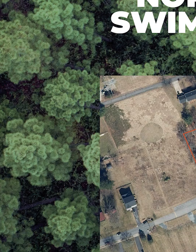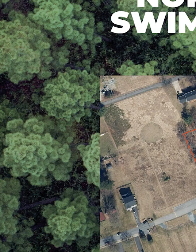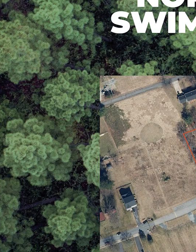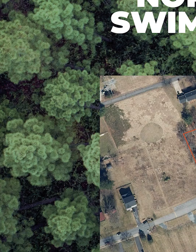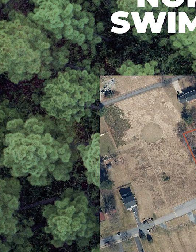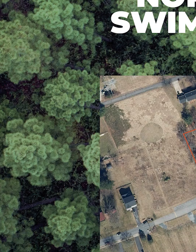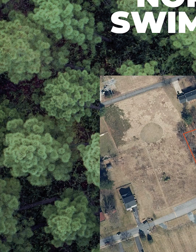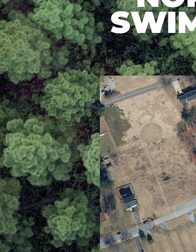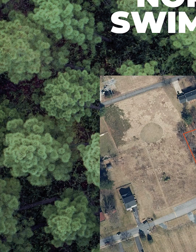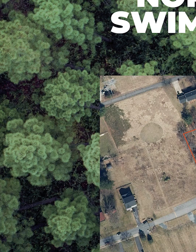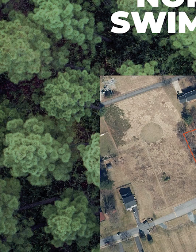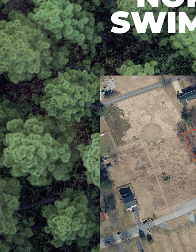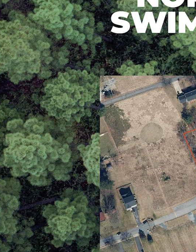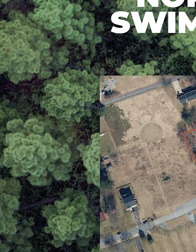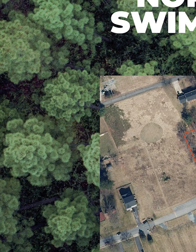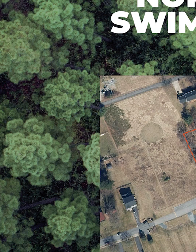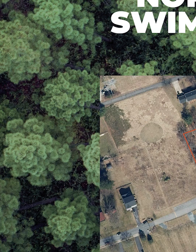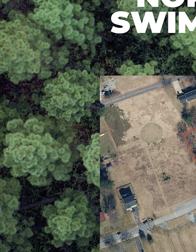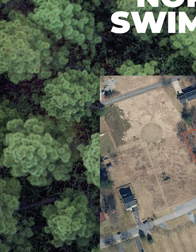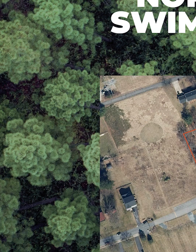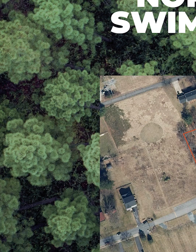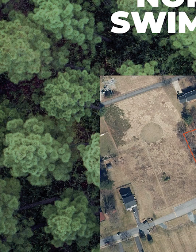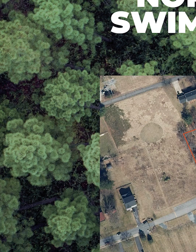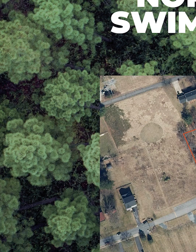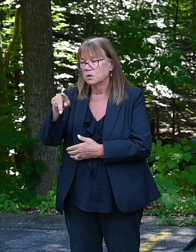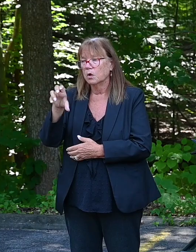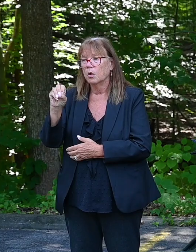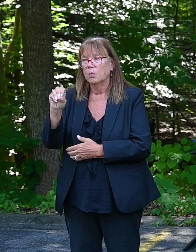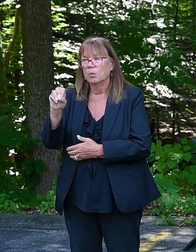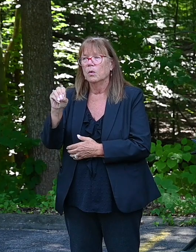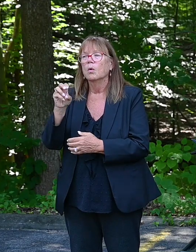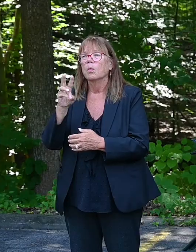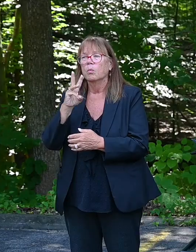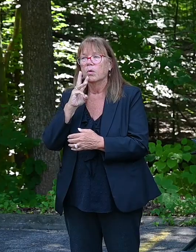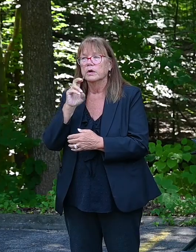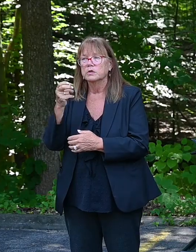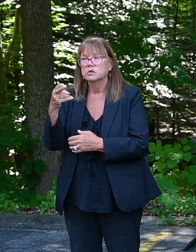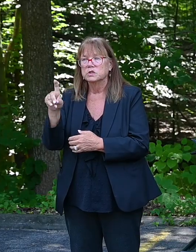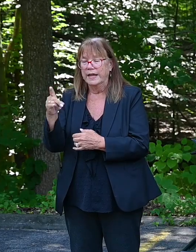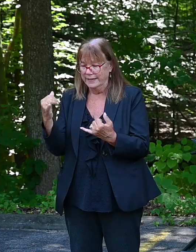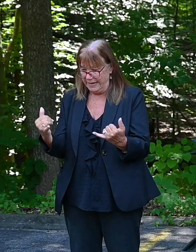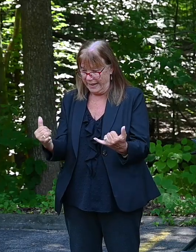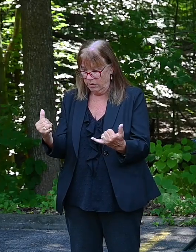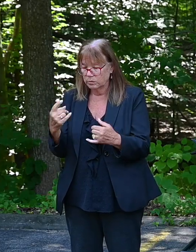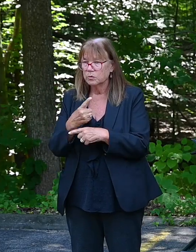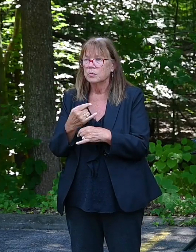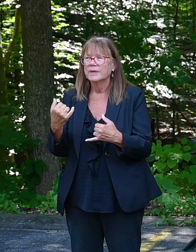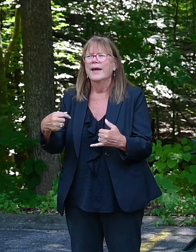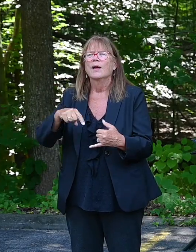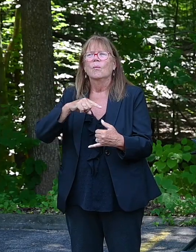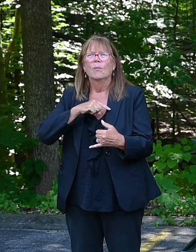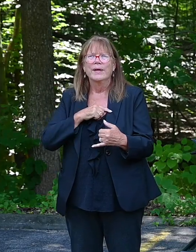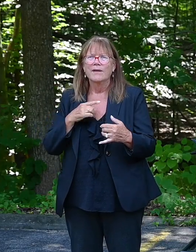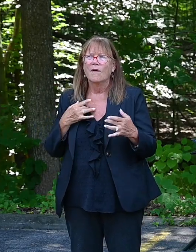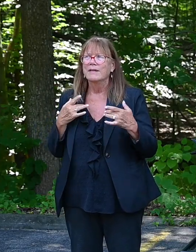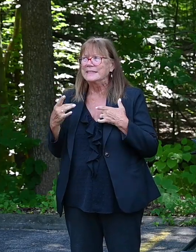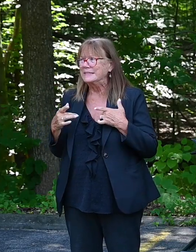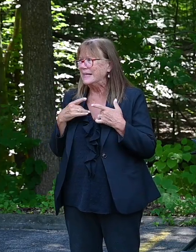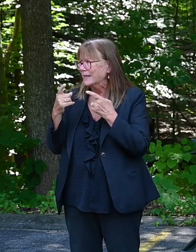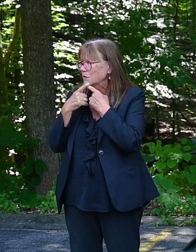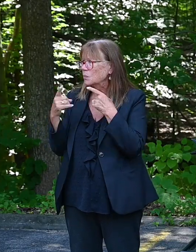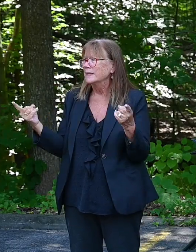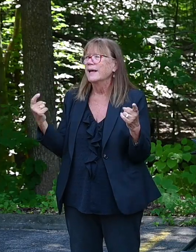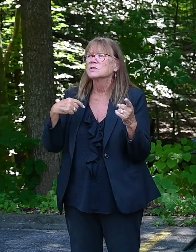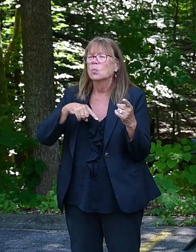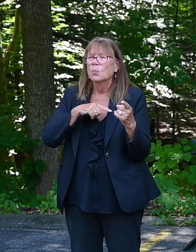the Patapsco River watershed. And now today, we are excited to announce that